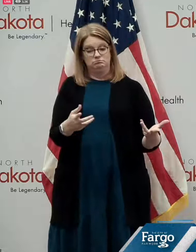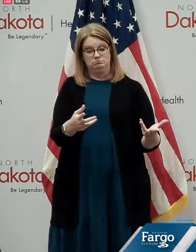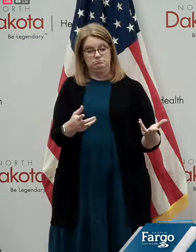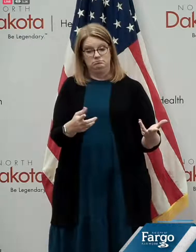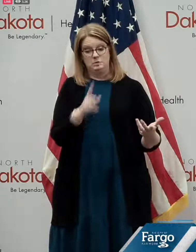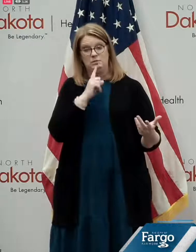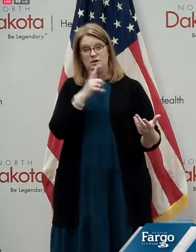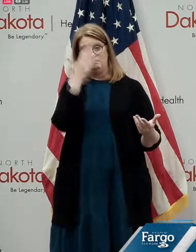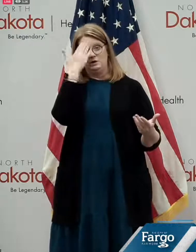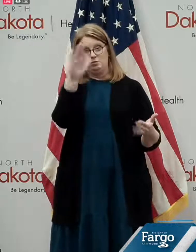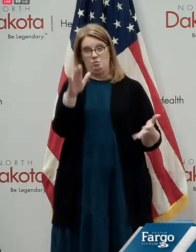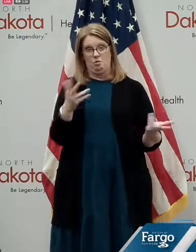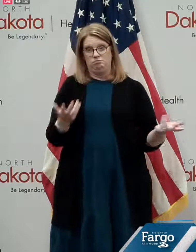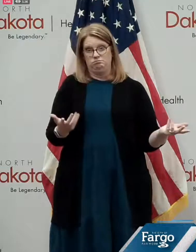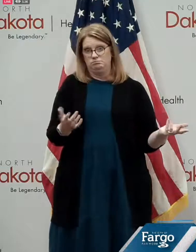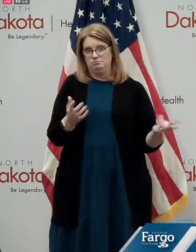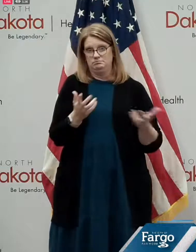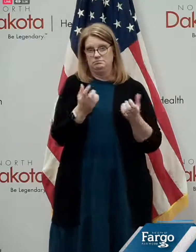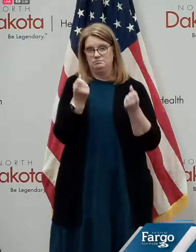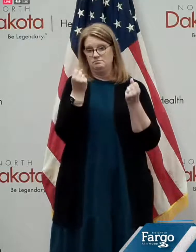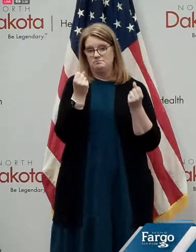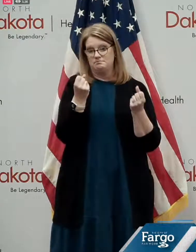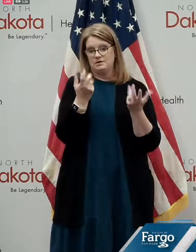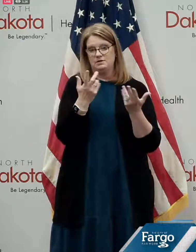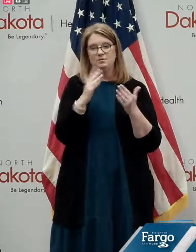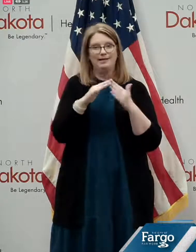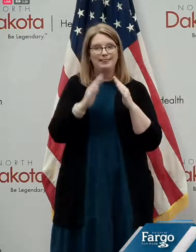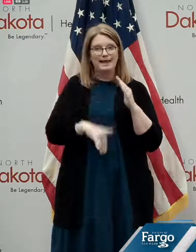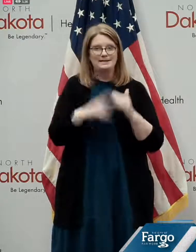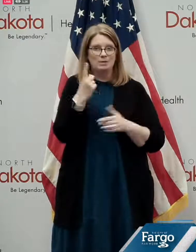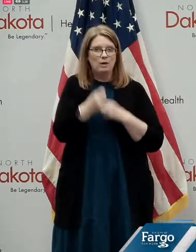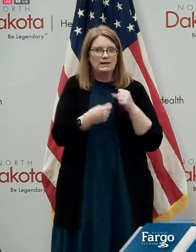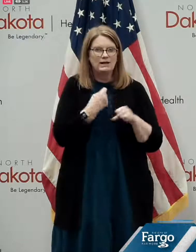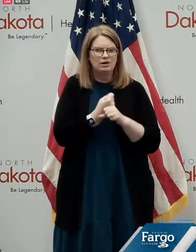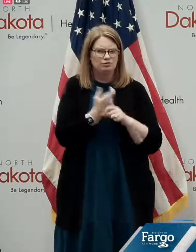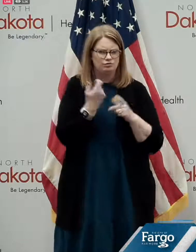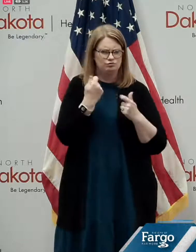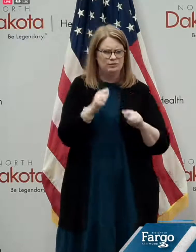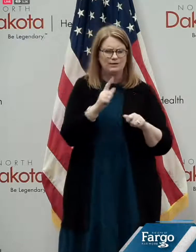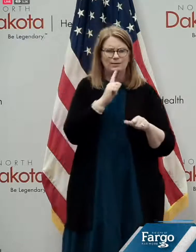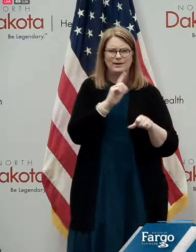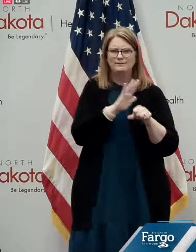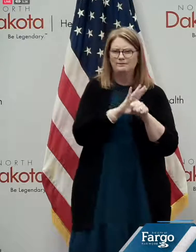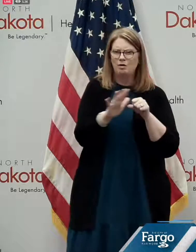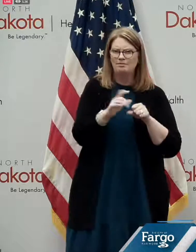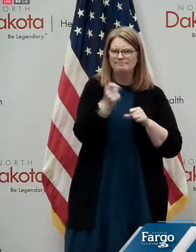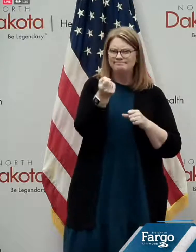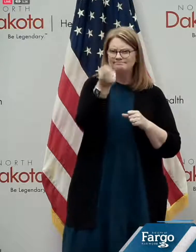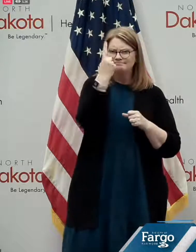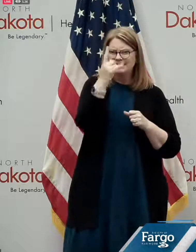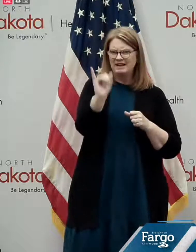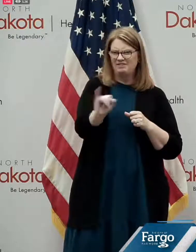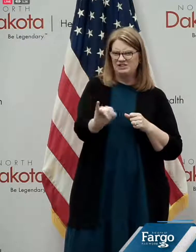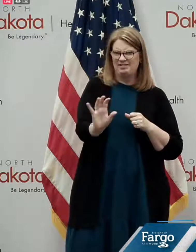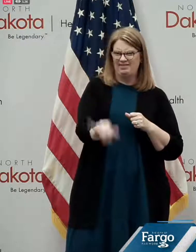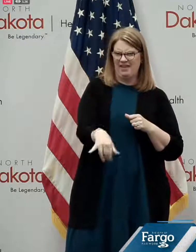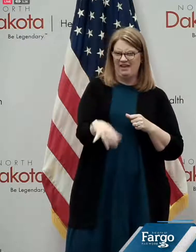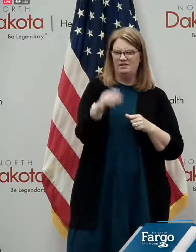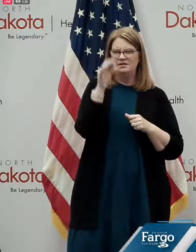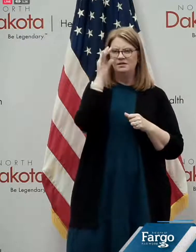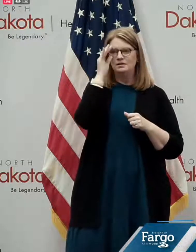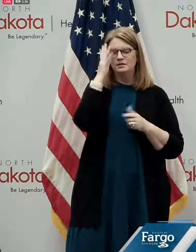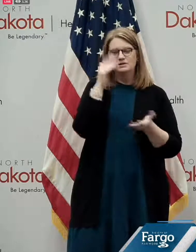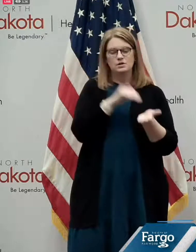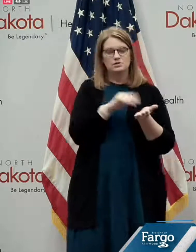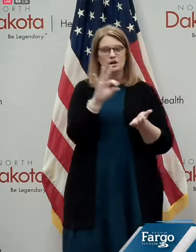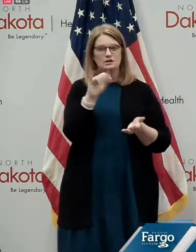got a short history, less than a year globally, of trying to understand this rapidly moving infection. But Dr. Fauci